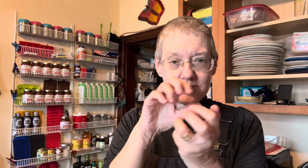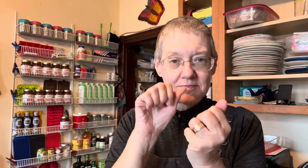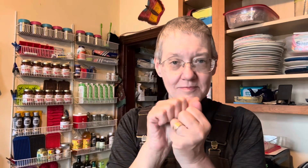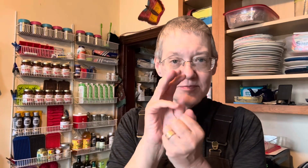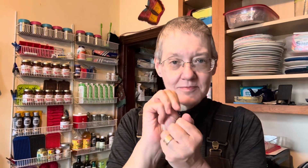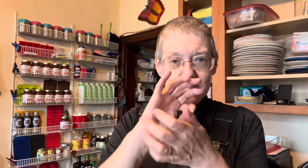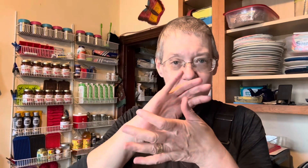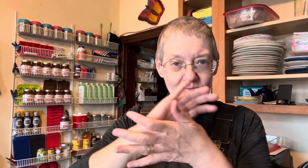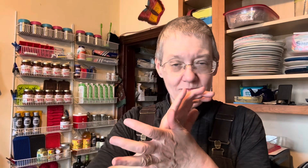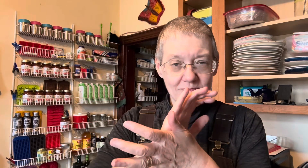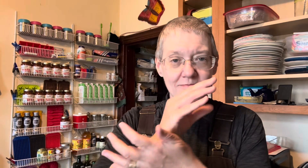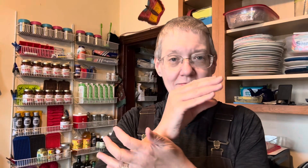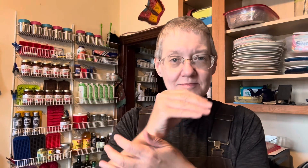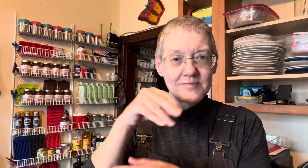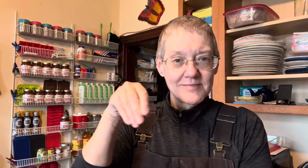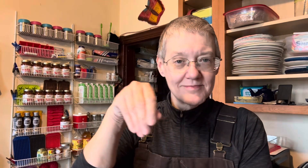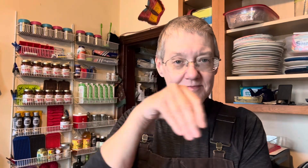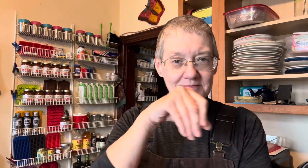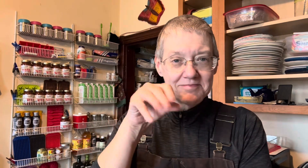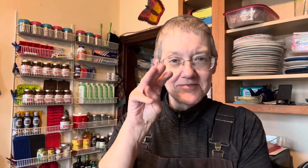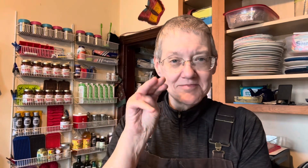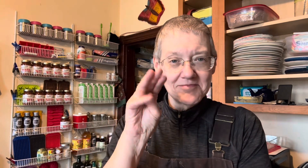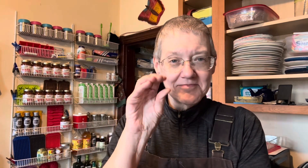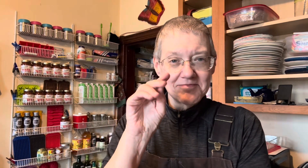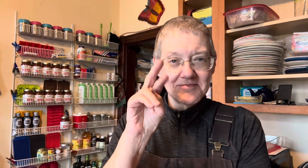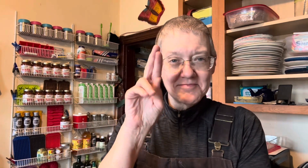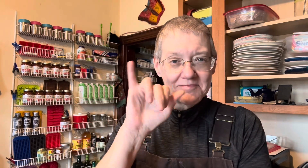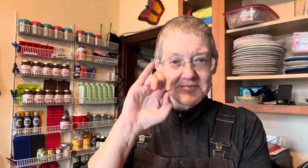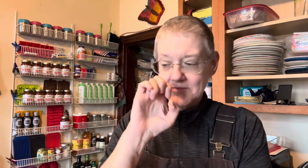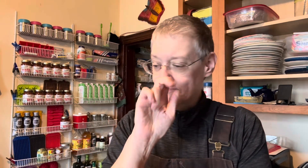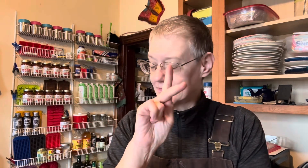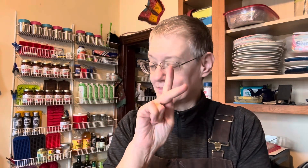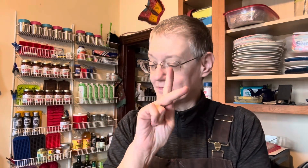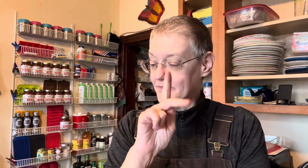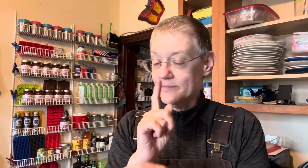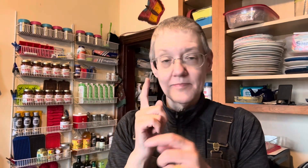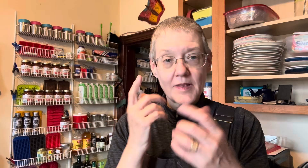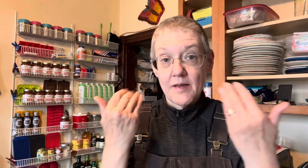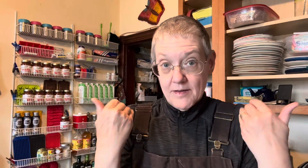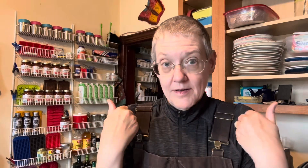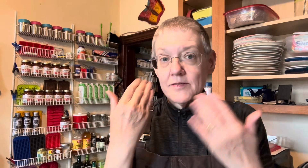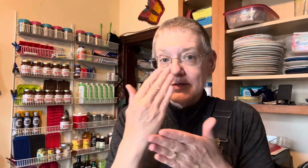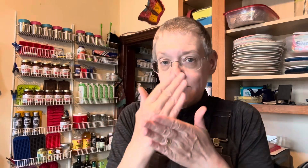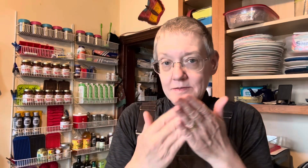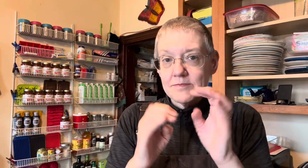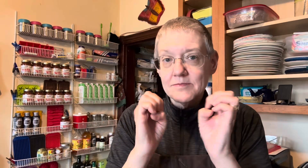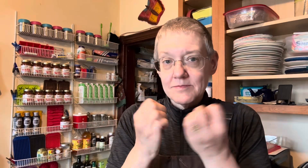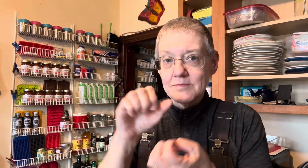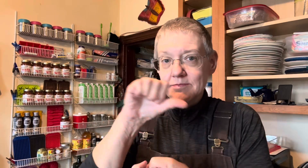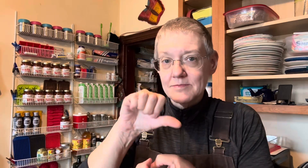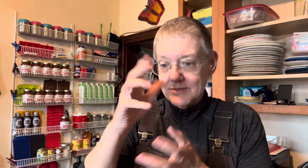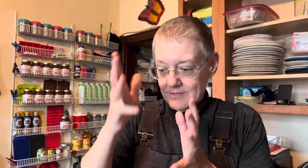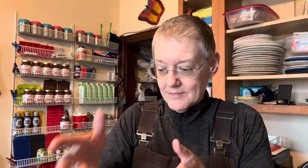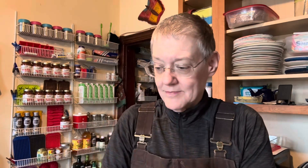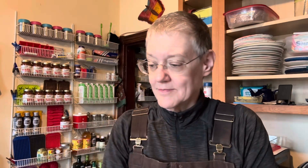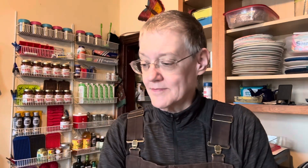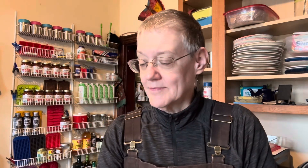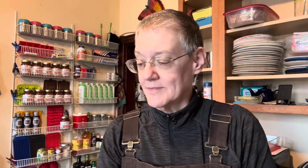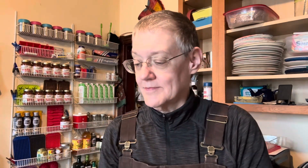green enchilada sauce mixed with cream cheese and top the enchiladas with Monterey Jack. So I still have some